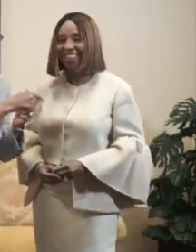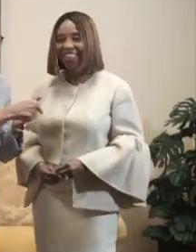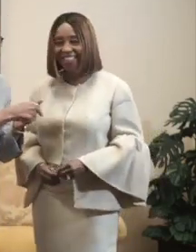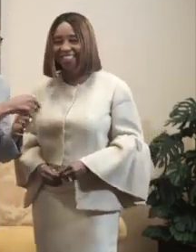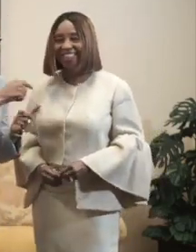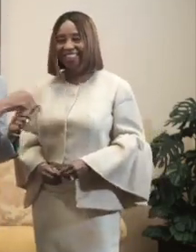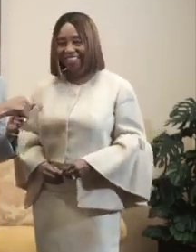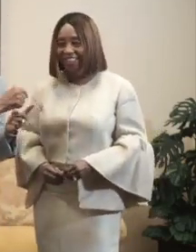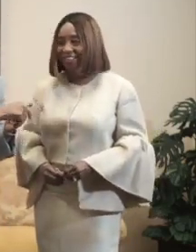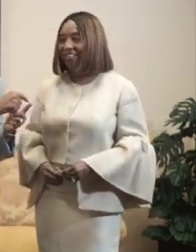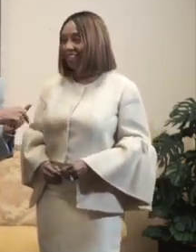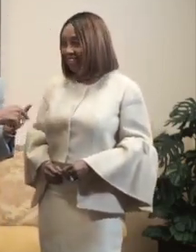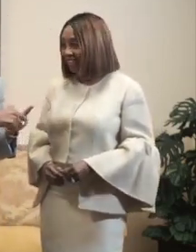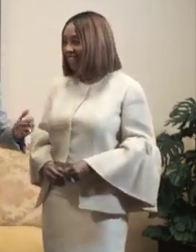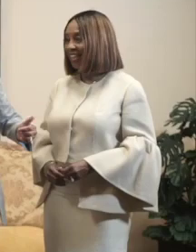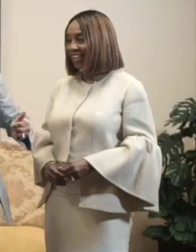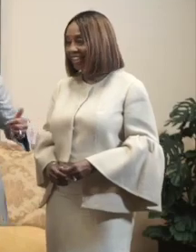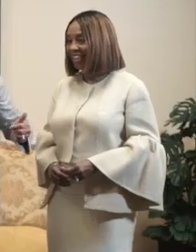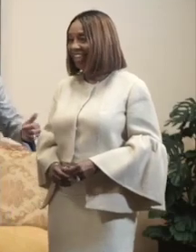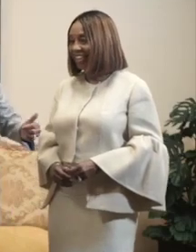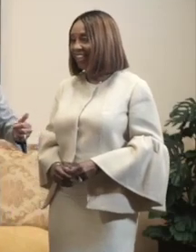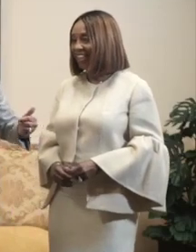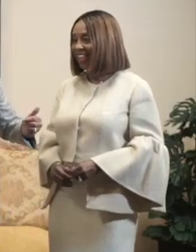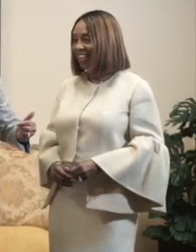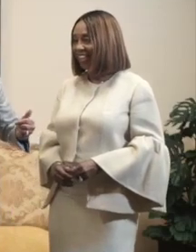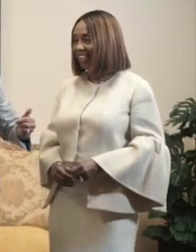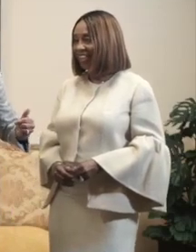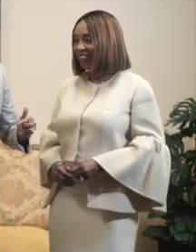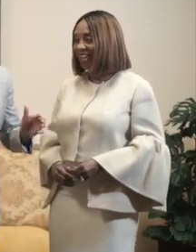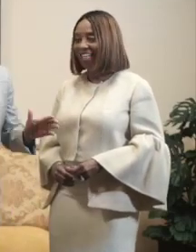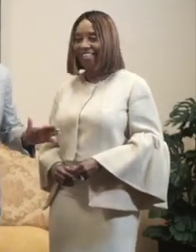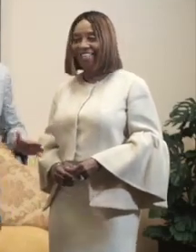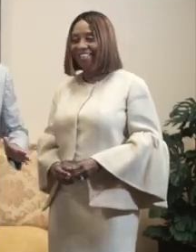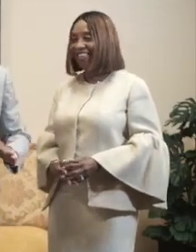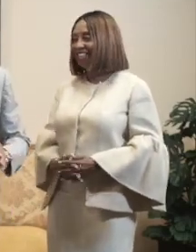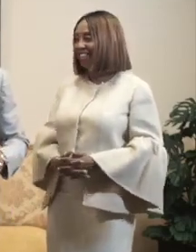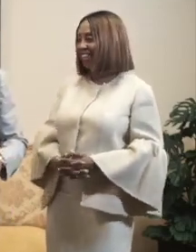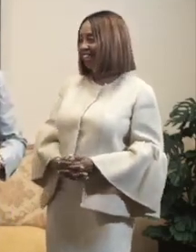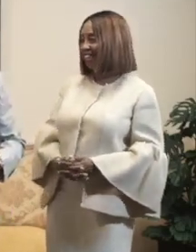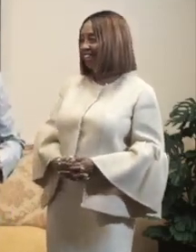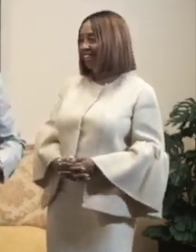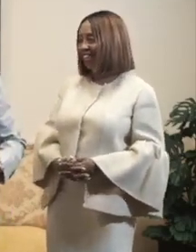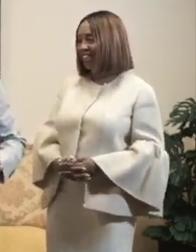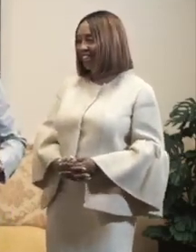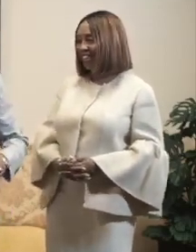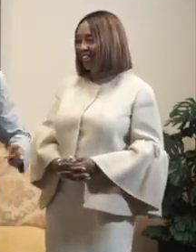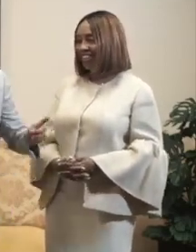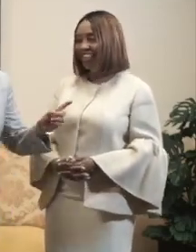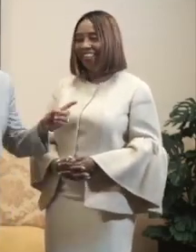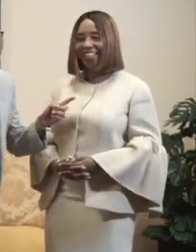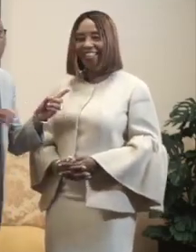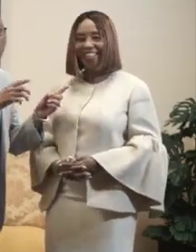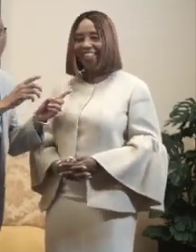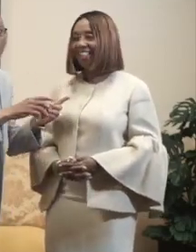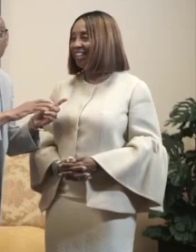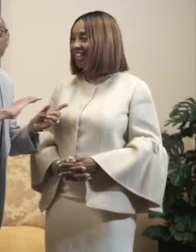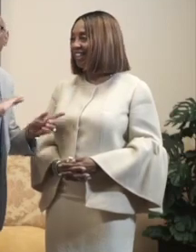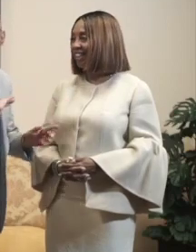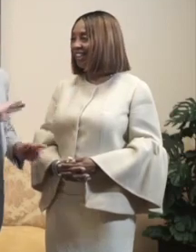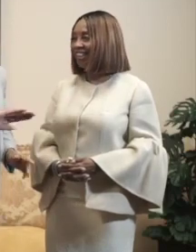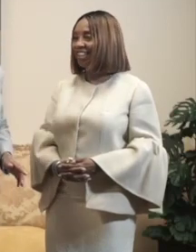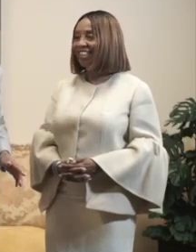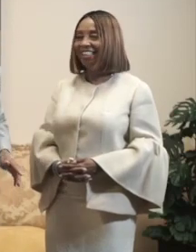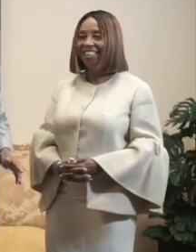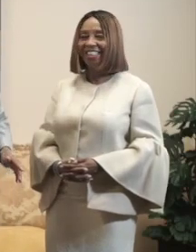in New Orleans at Greater St. Stephen. You know, we're one church in two states. That's right. So listen, whether you're in Decatur, Atlanta, or New